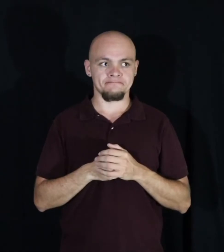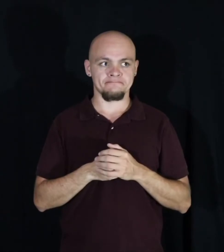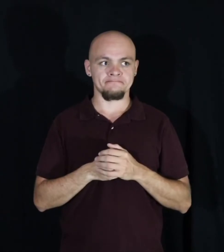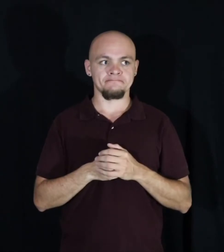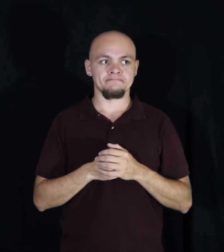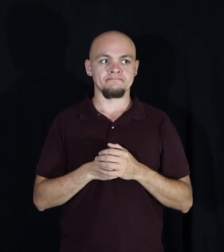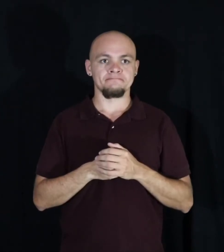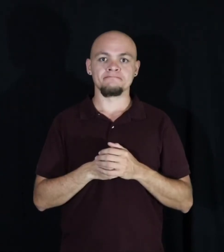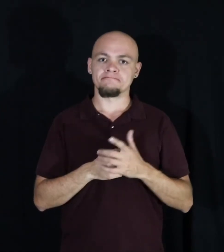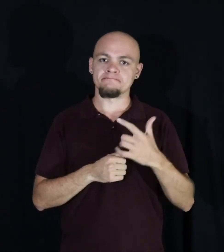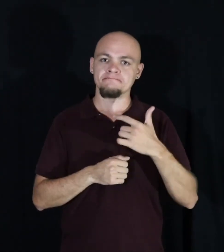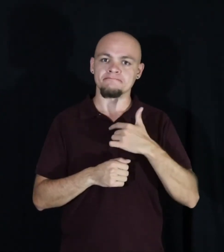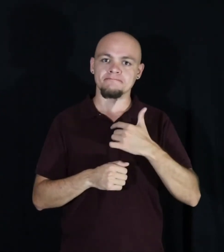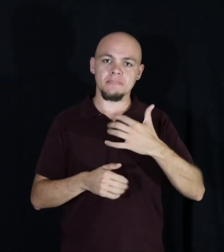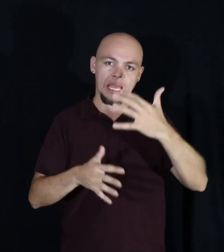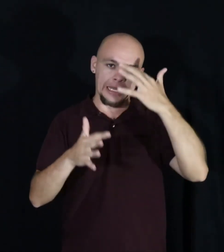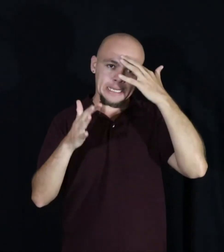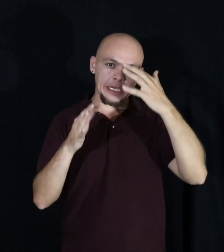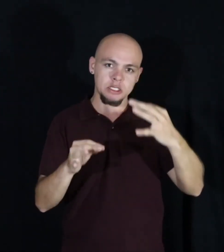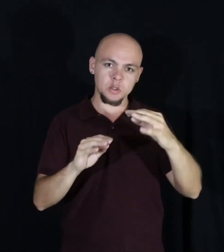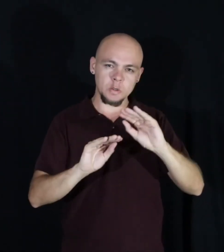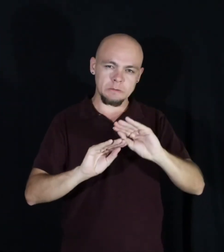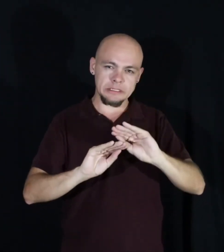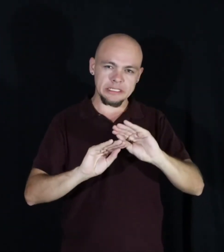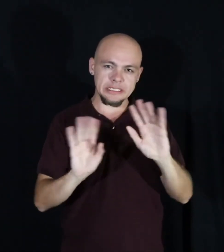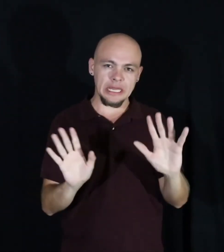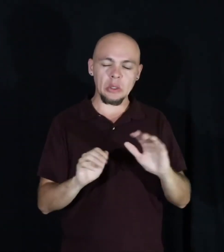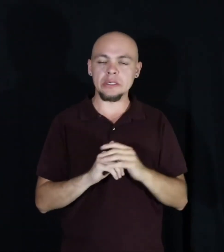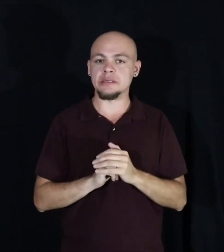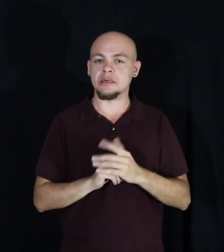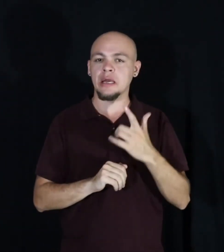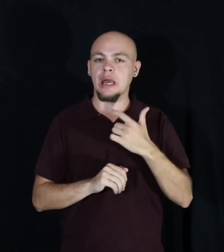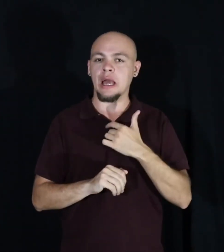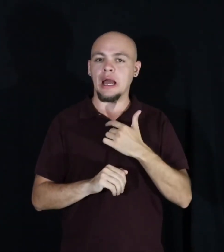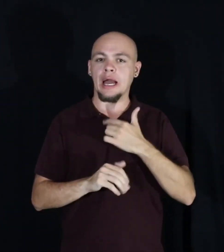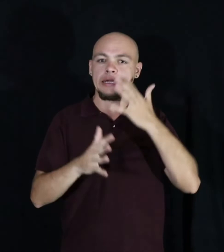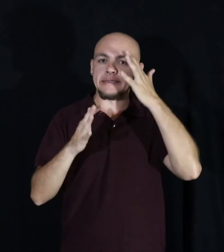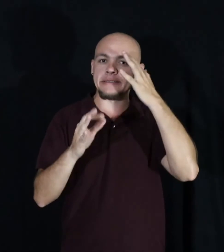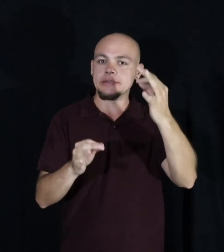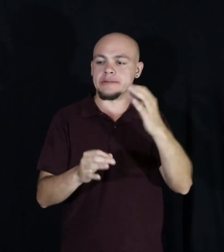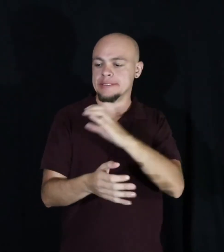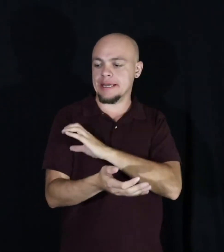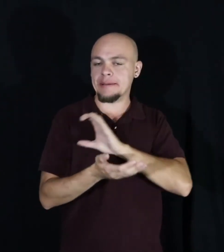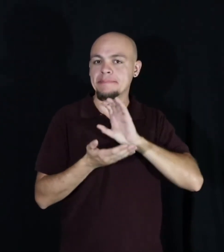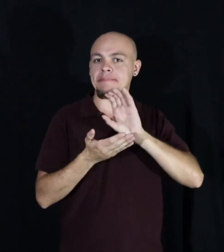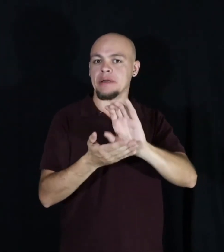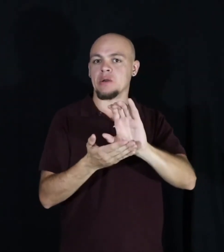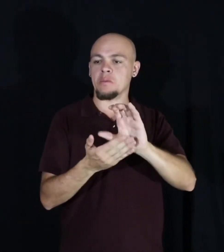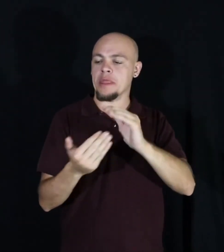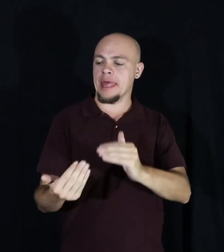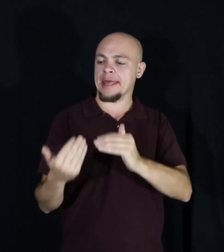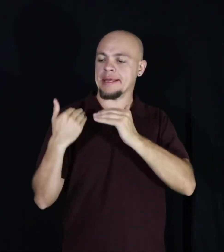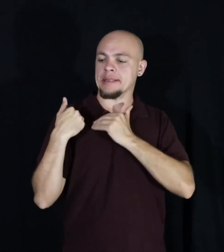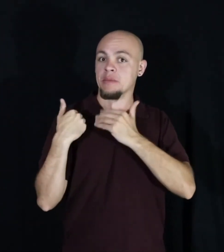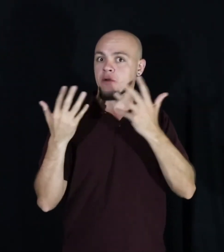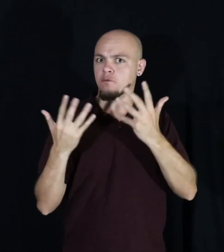I choose clarity. I choose to empower myself with the accountability of